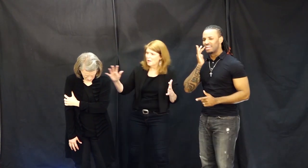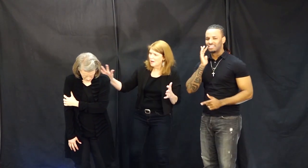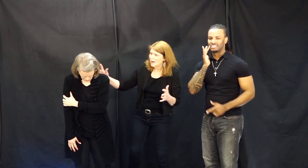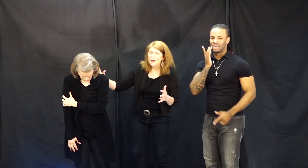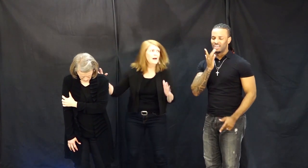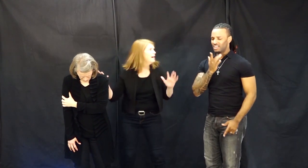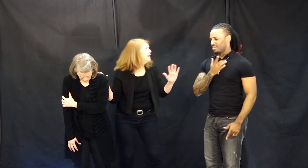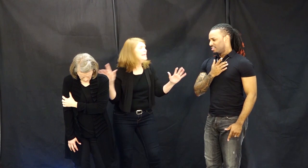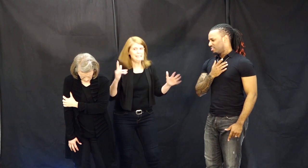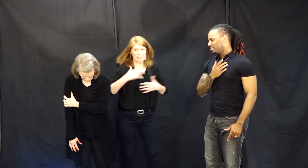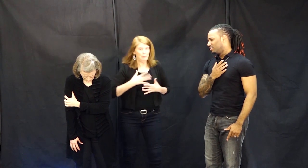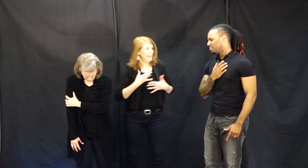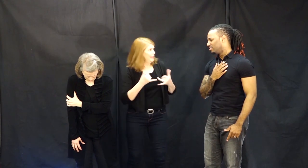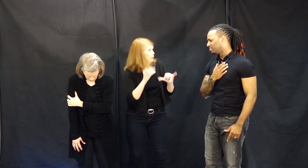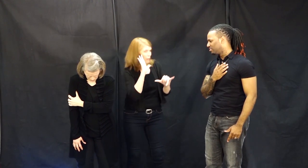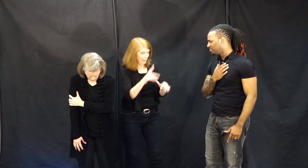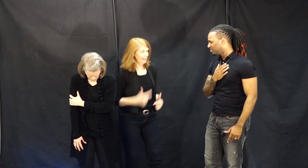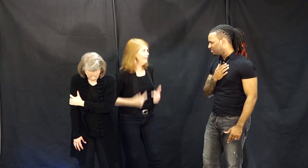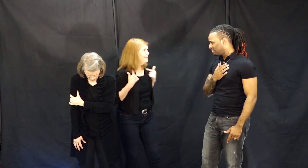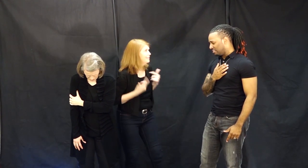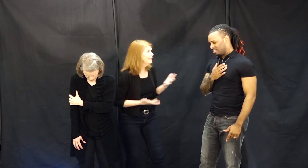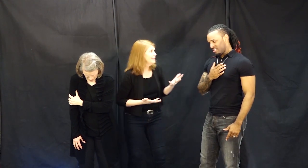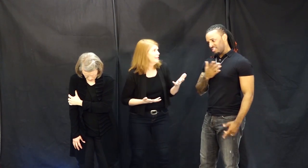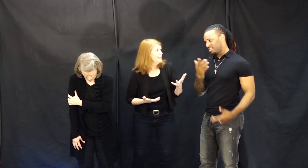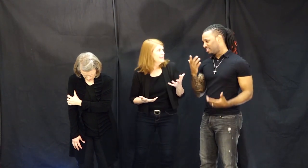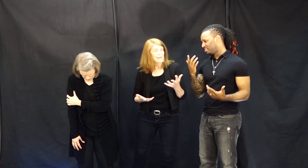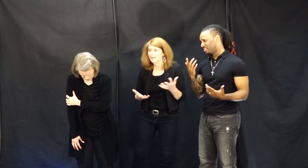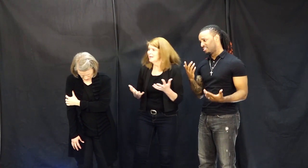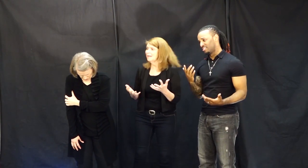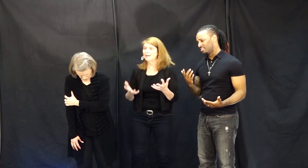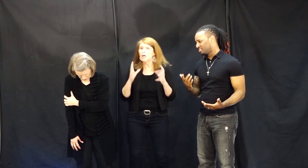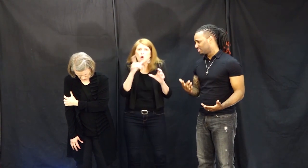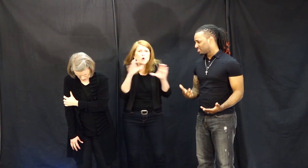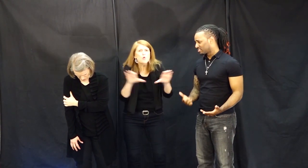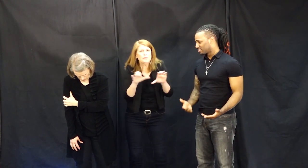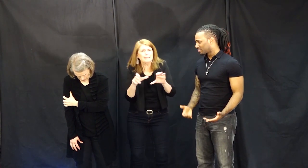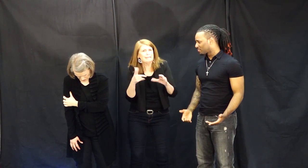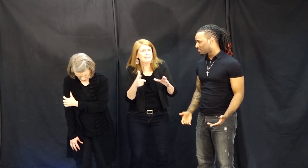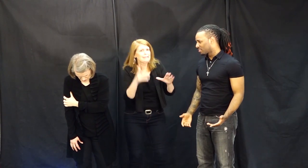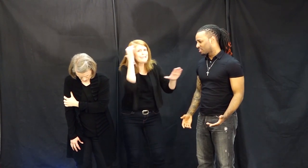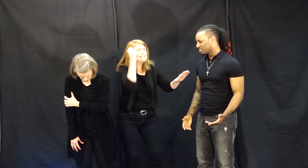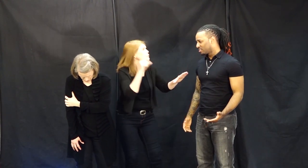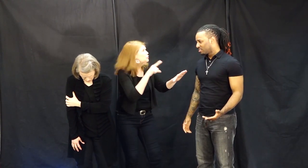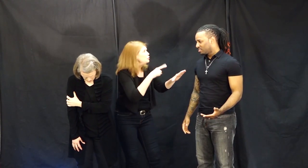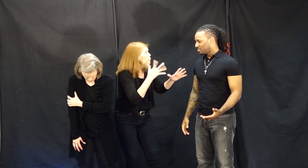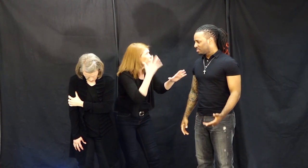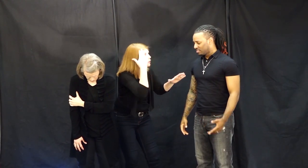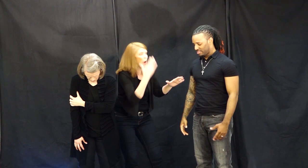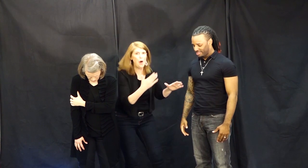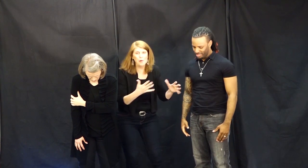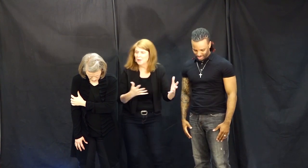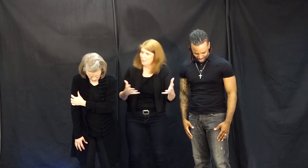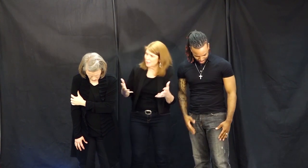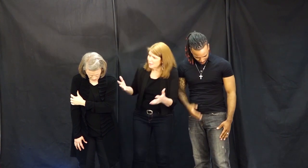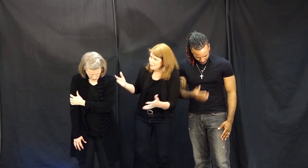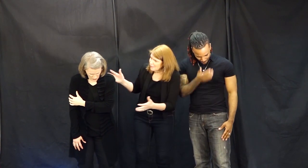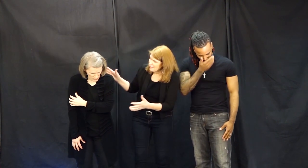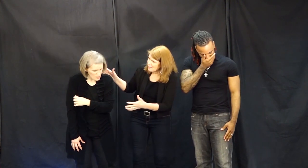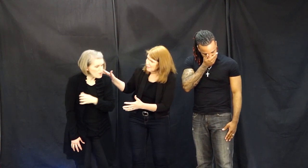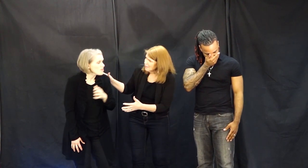Is he breathing? Is he going to survive this? Who did this, Alexander? Did you know? Mom,